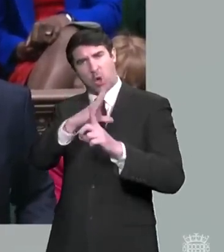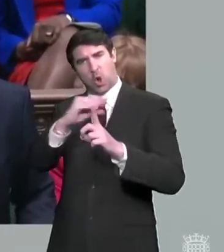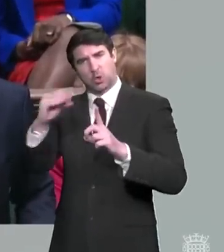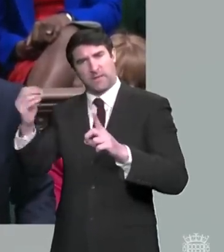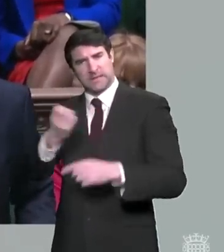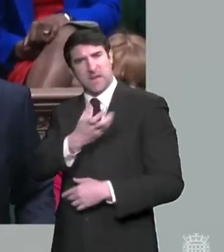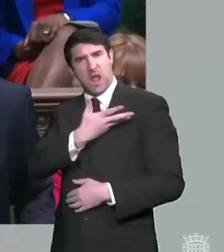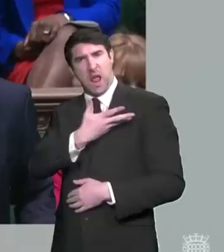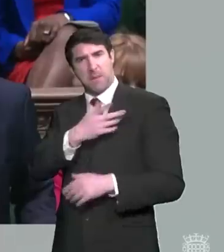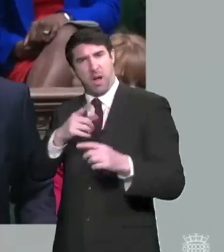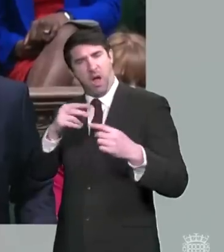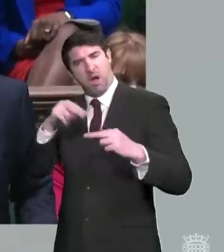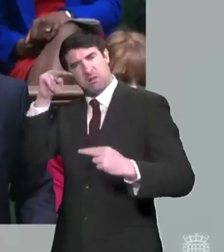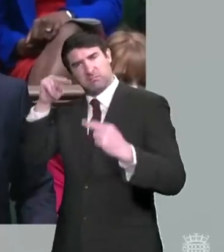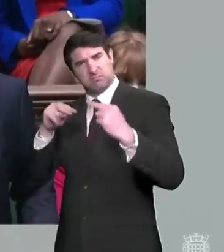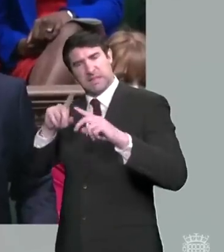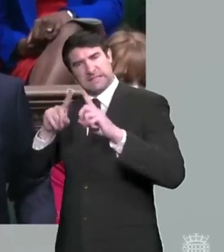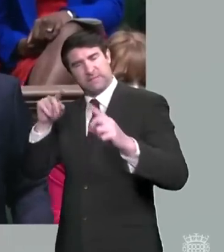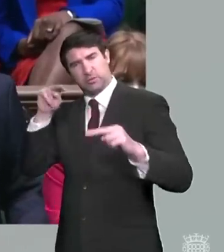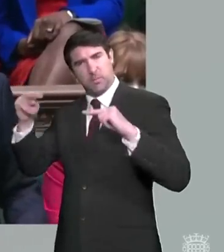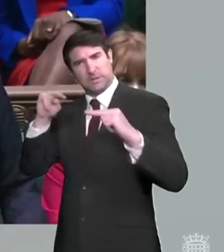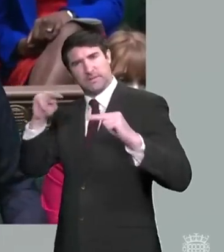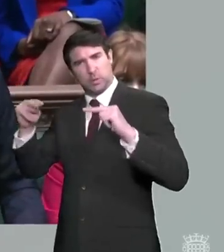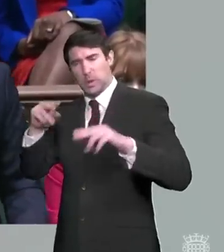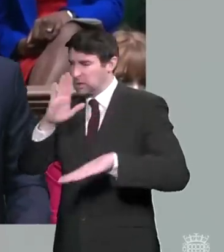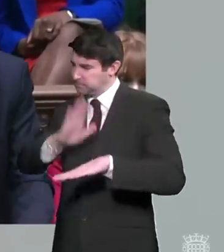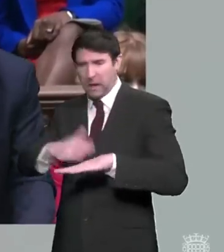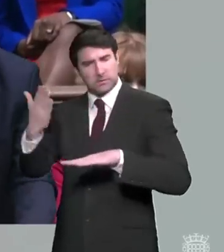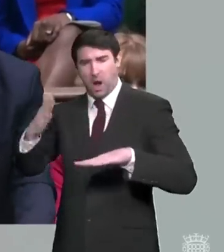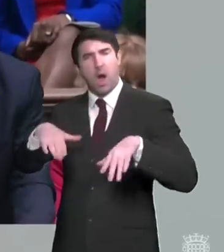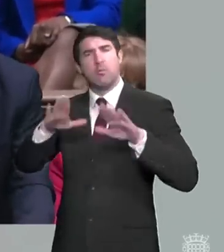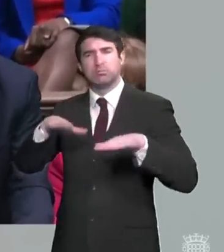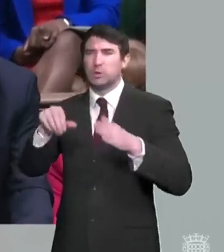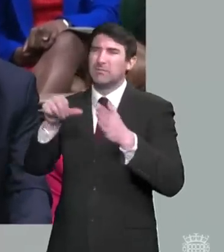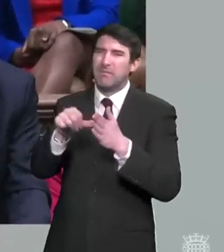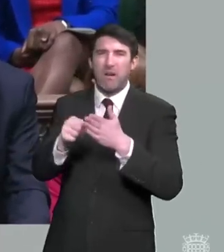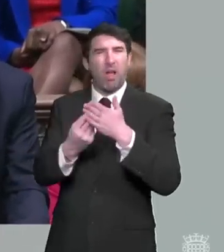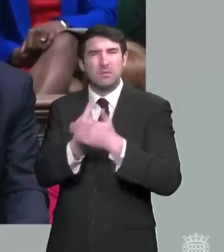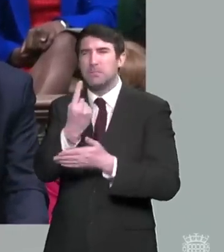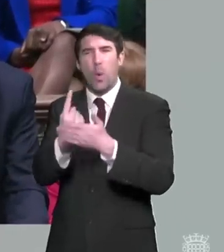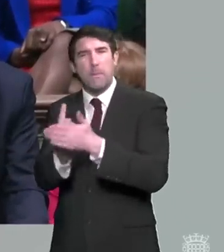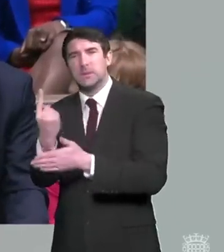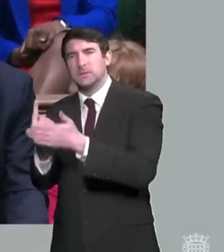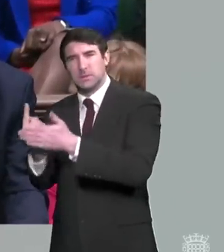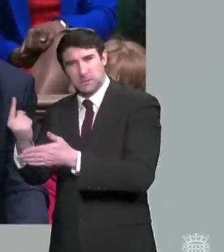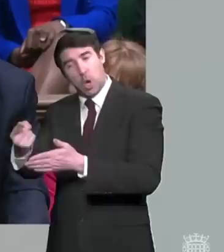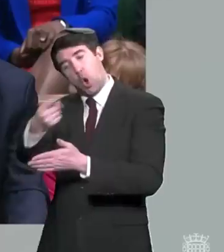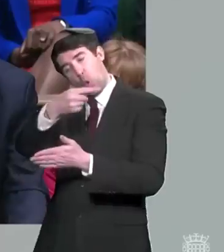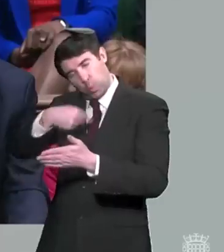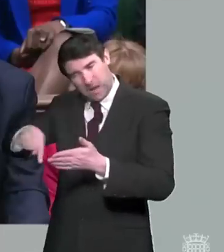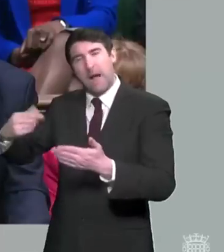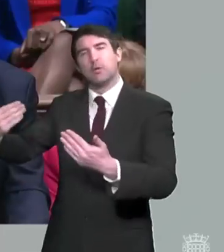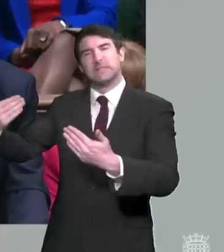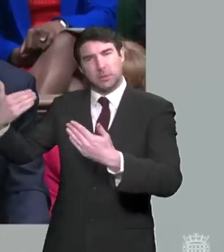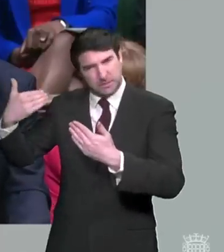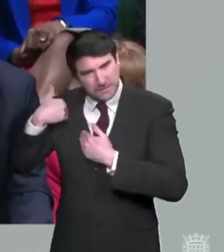difficulties we face as a country, we in this House have a duty to stand on the shoulders of giants who came before